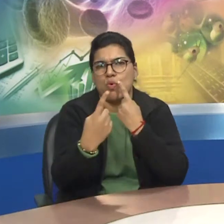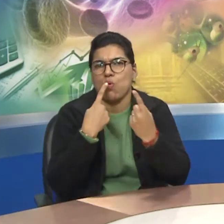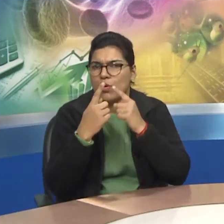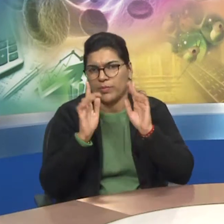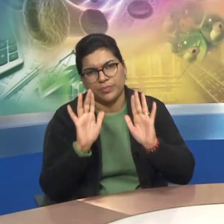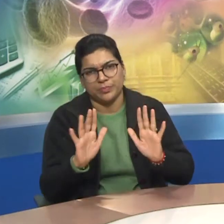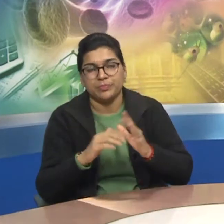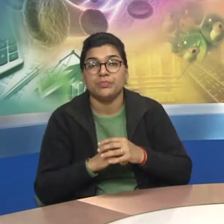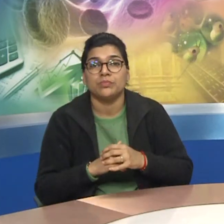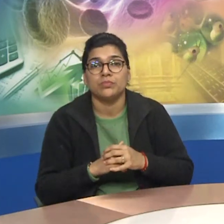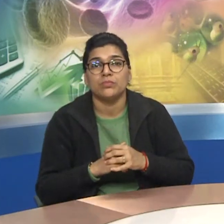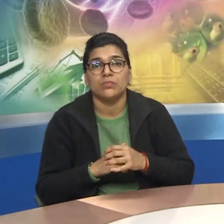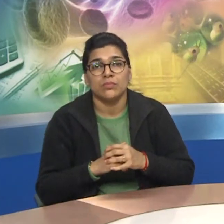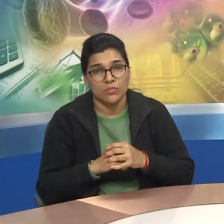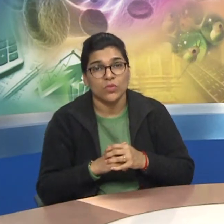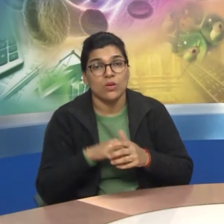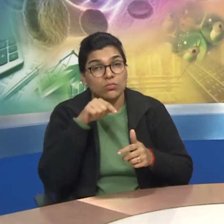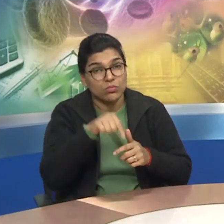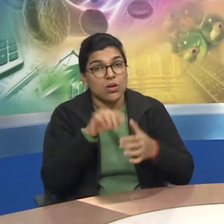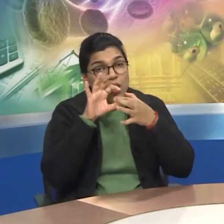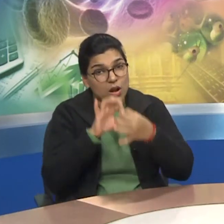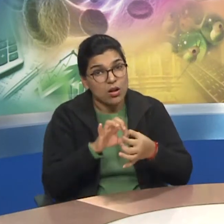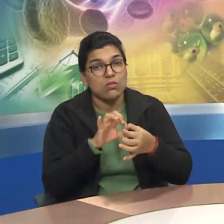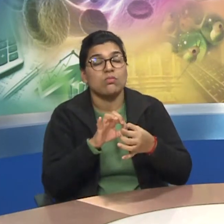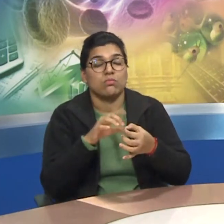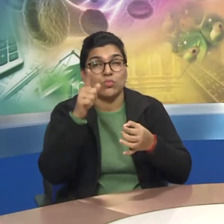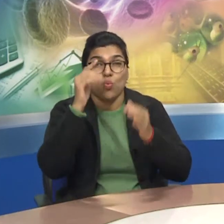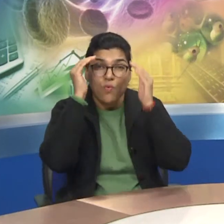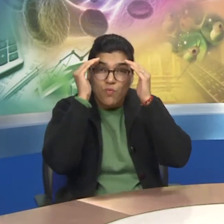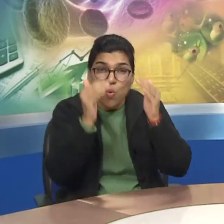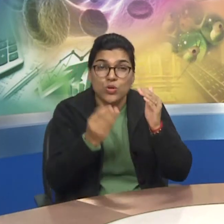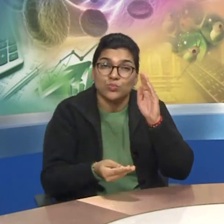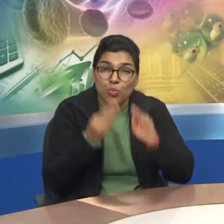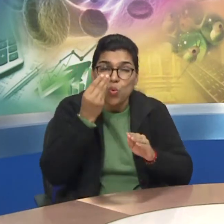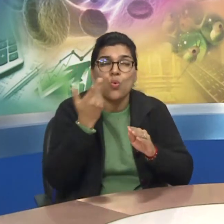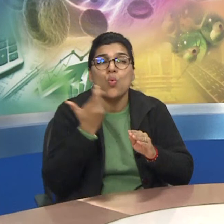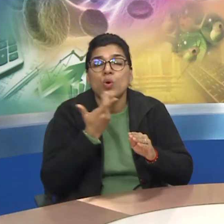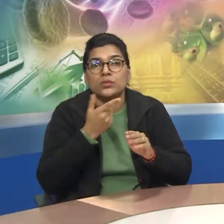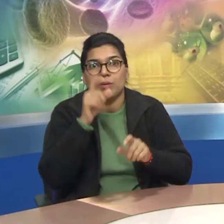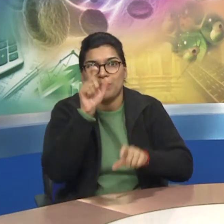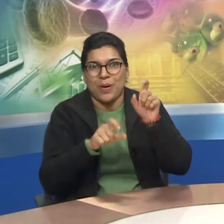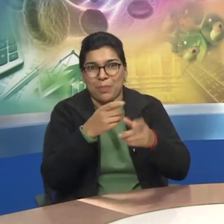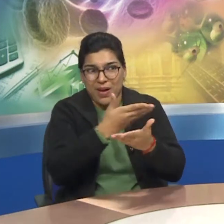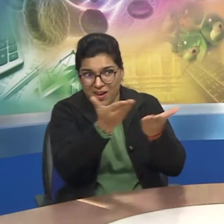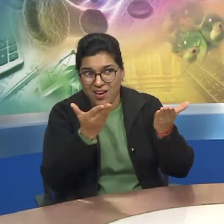water, plants, animals, and other natural objects.